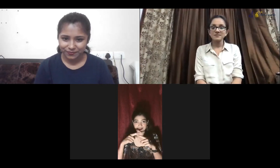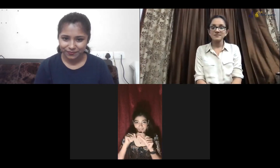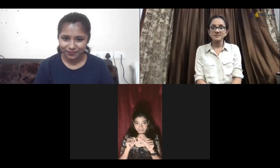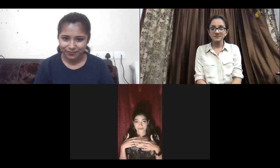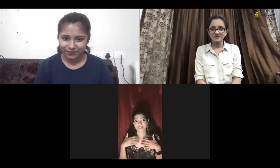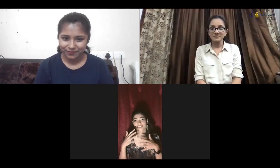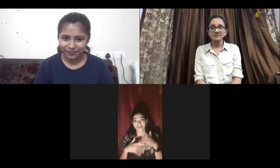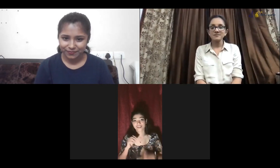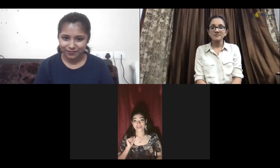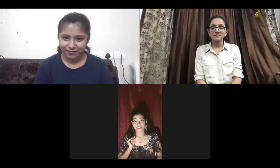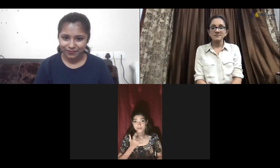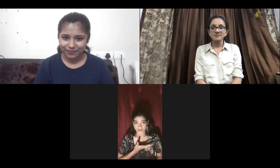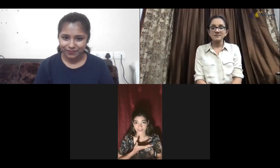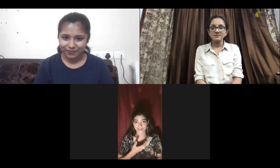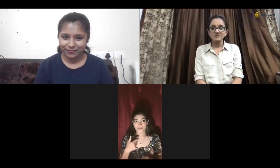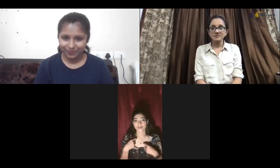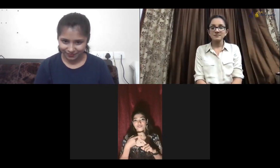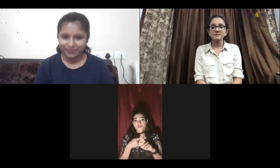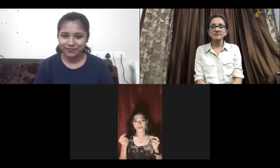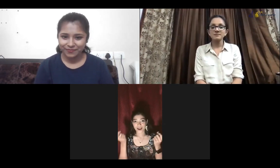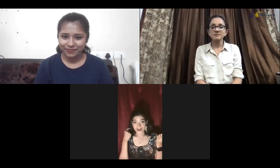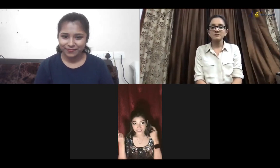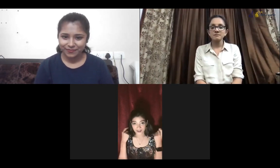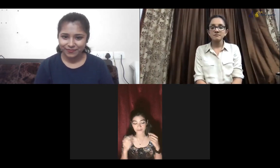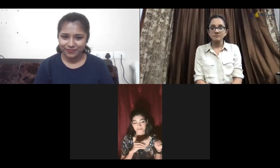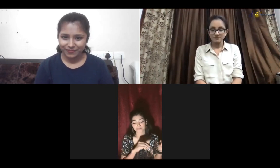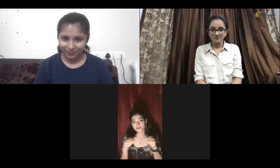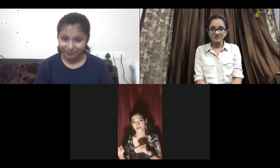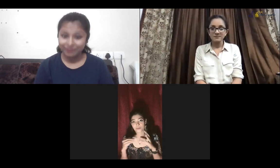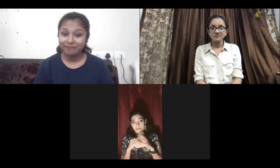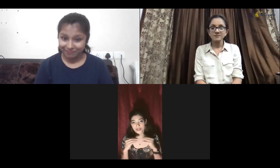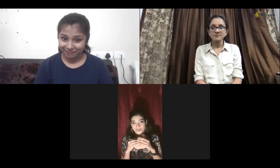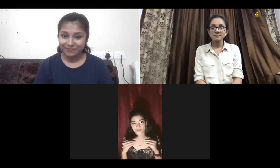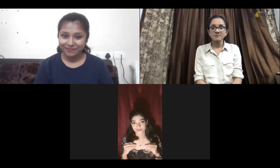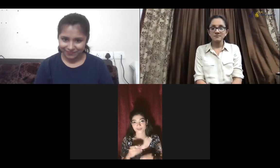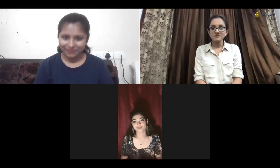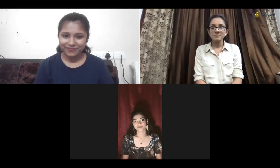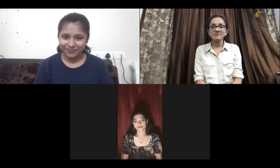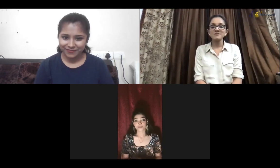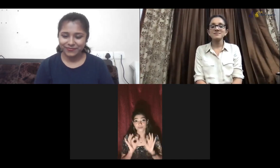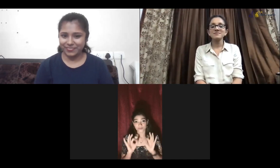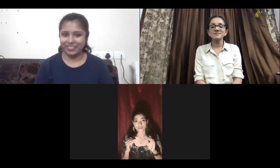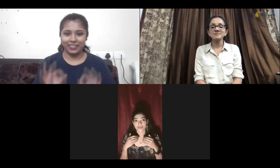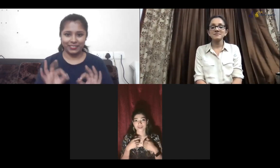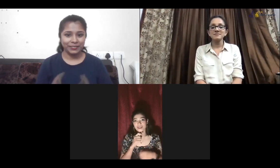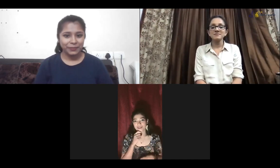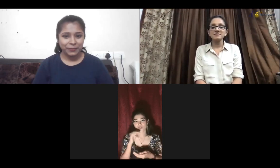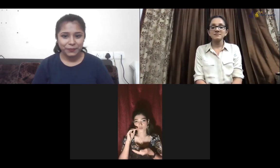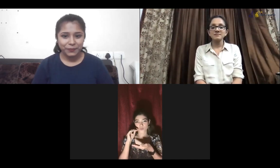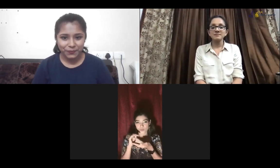is Sweta. My surname is Tez. I'm from Assam. Now I moved and